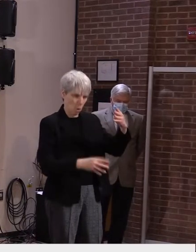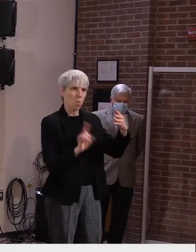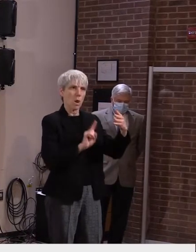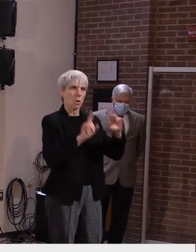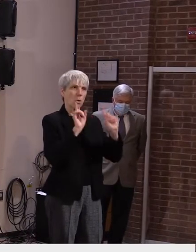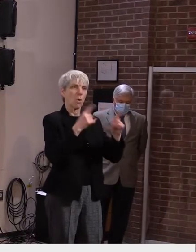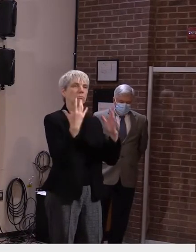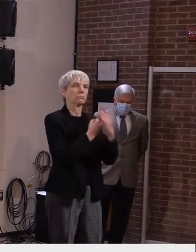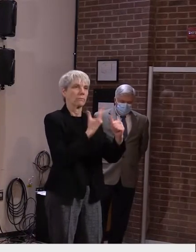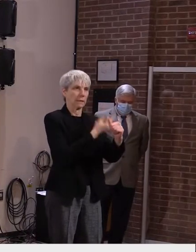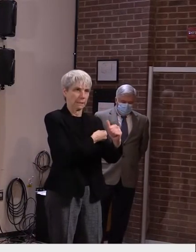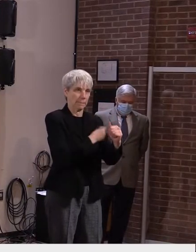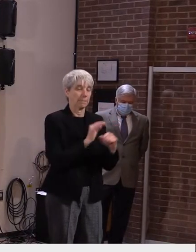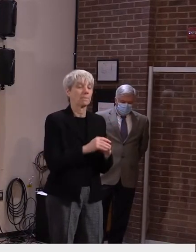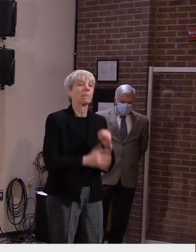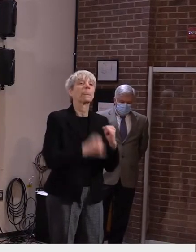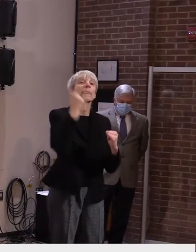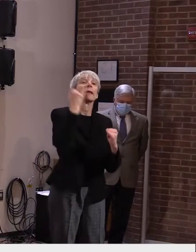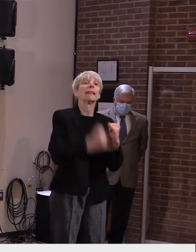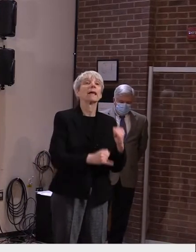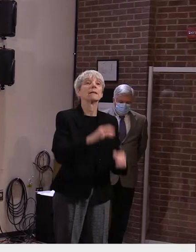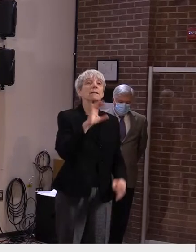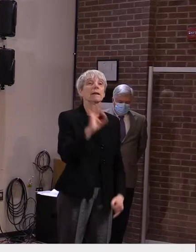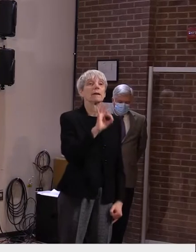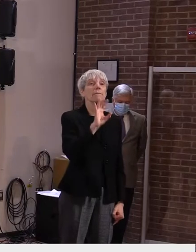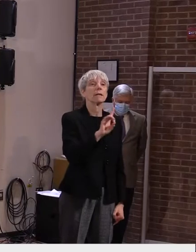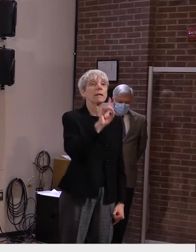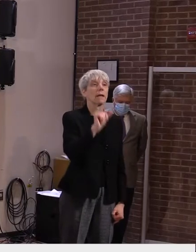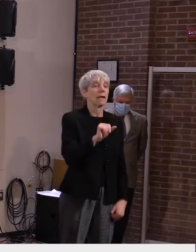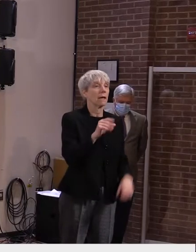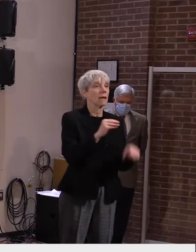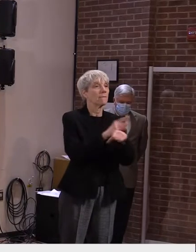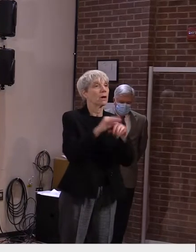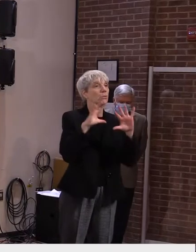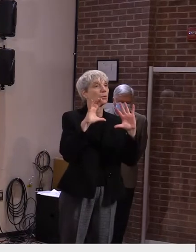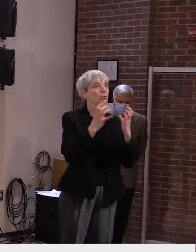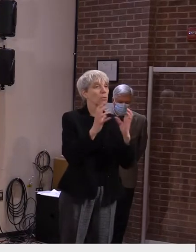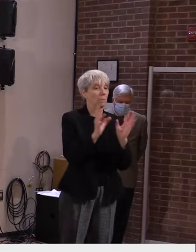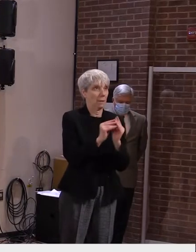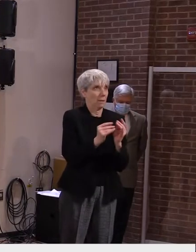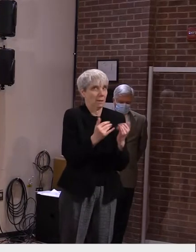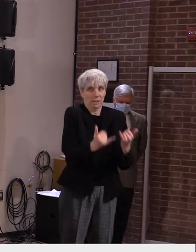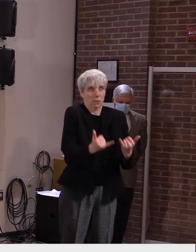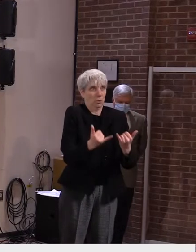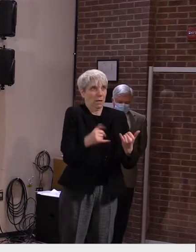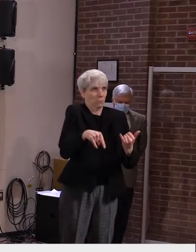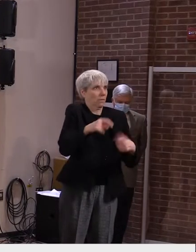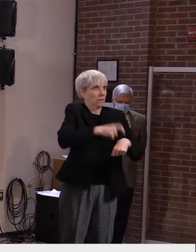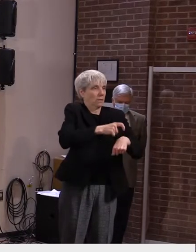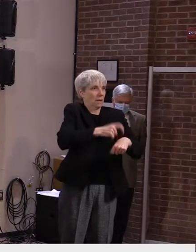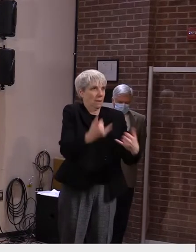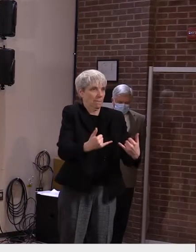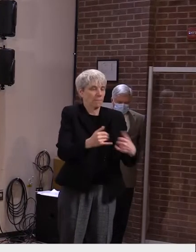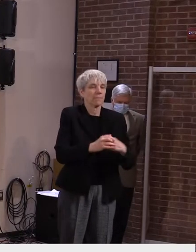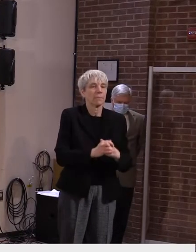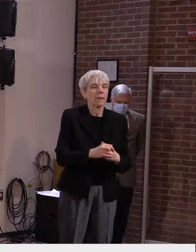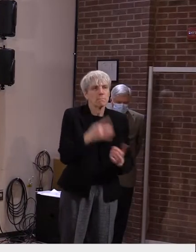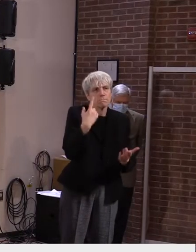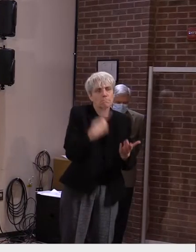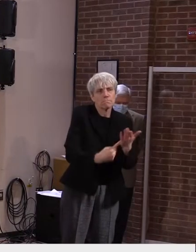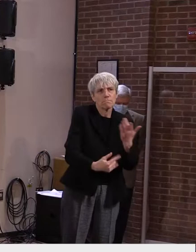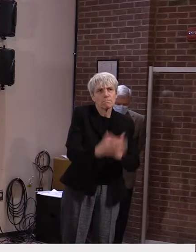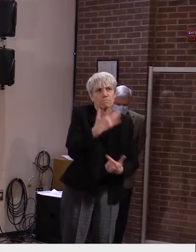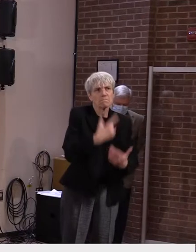Finally, an FDA advisory committee is meeting today, as we speak, to discuss recommendations regarding